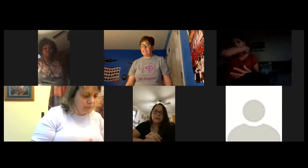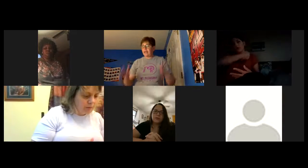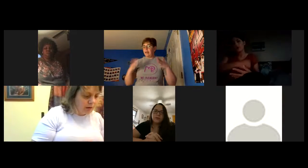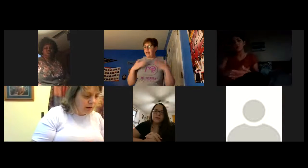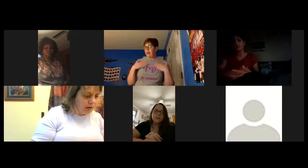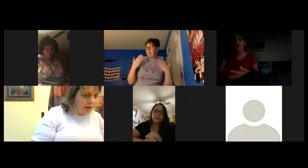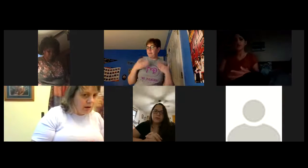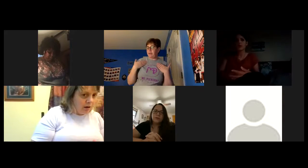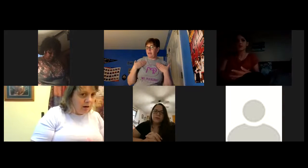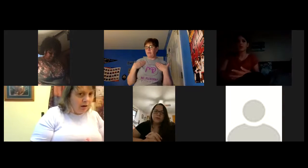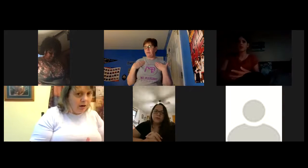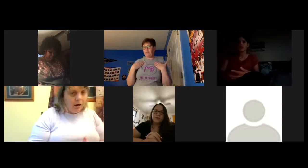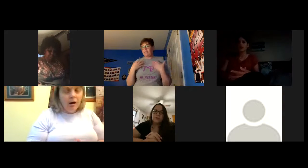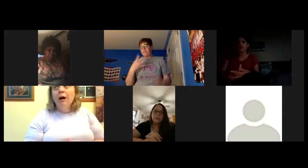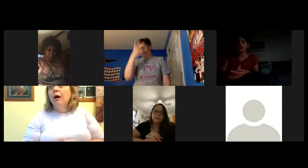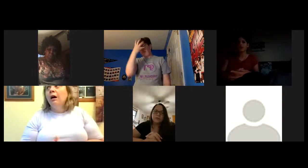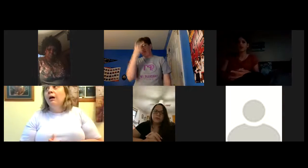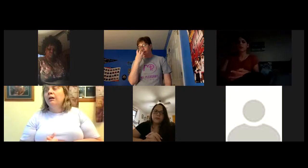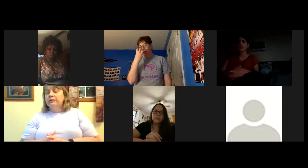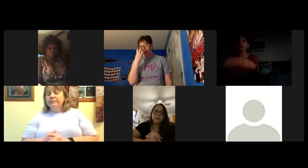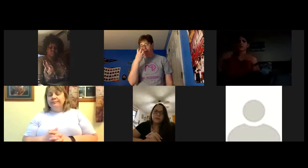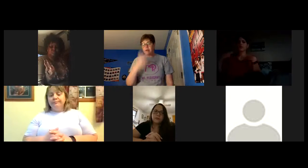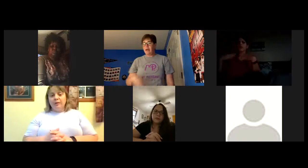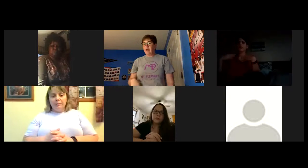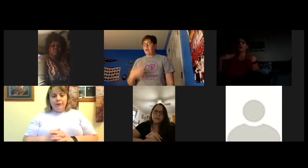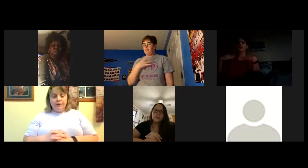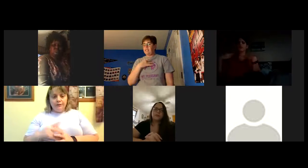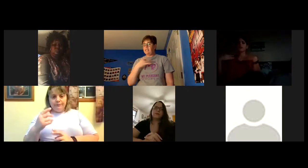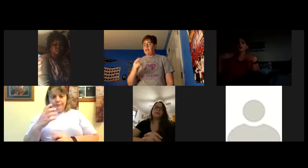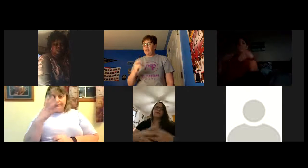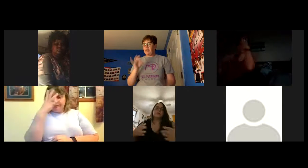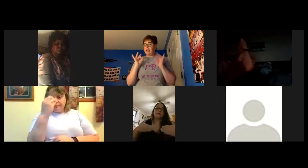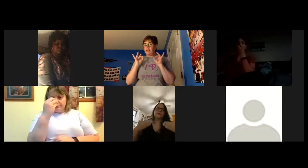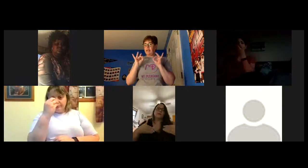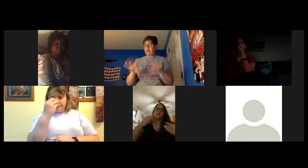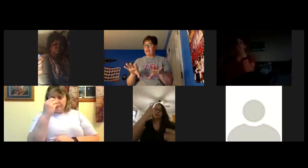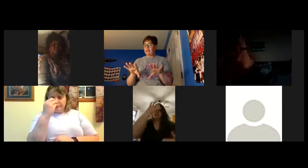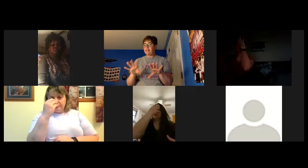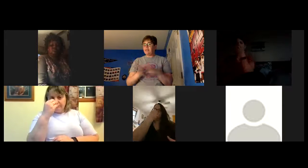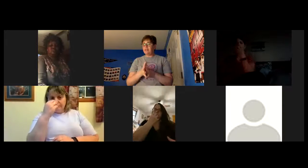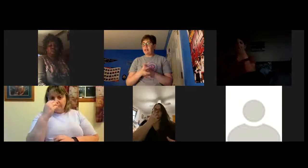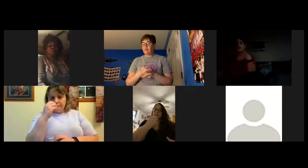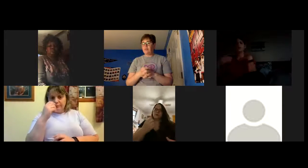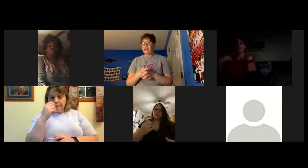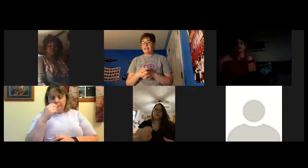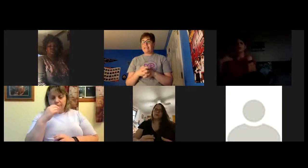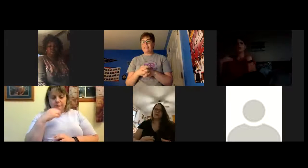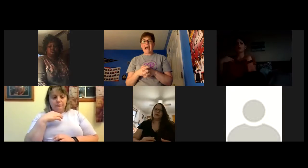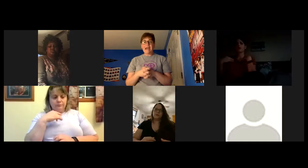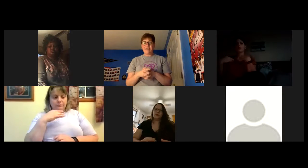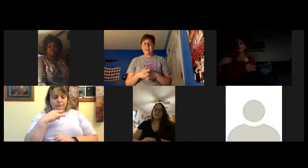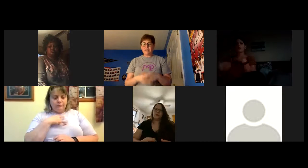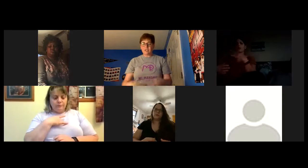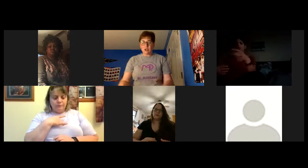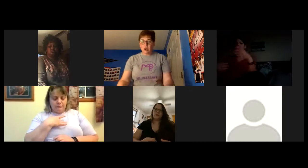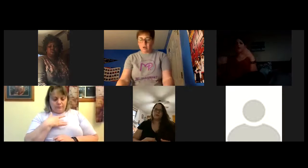we said happy, we did mad, and we did like and hate. So now we've got